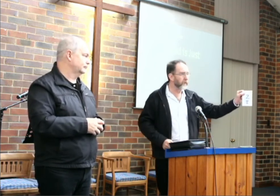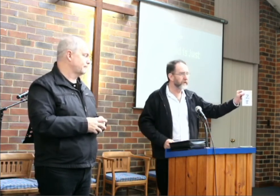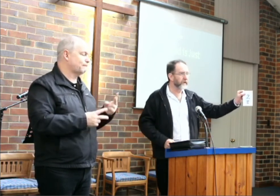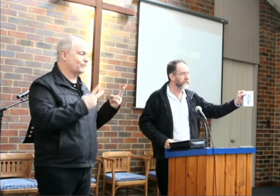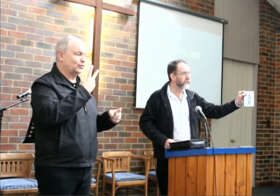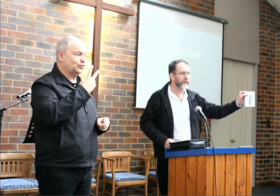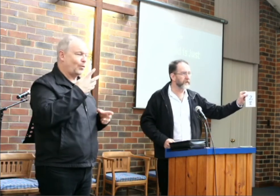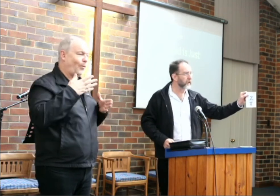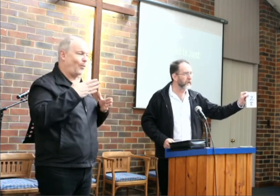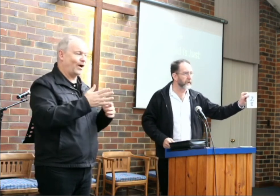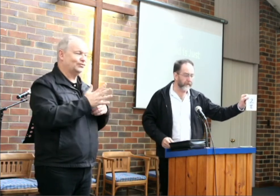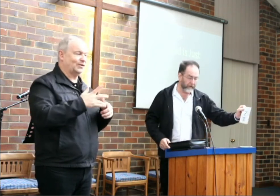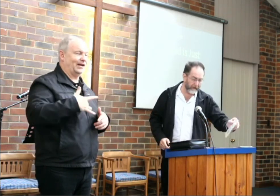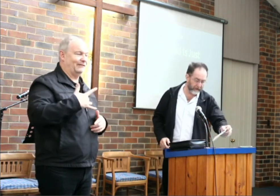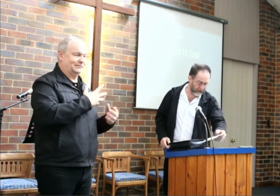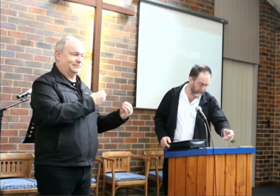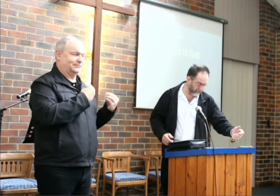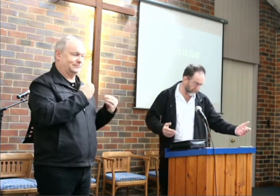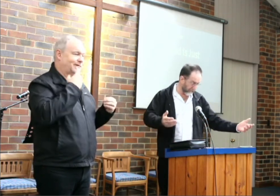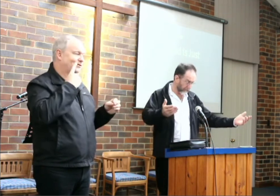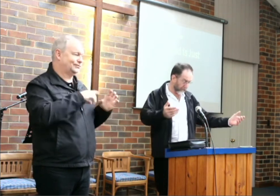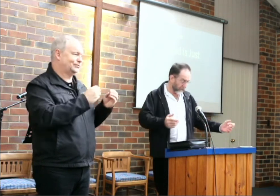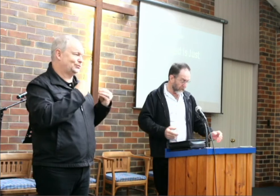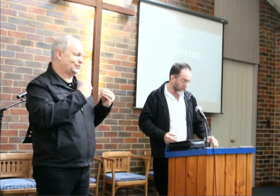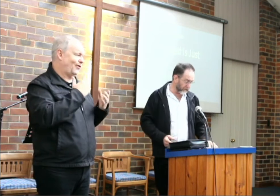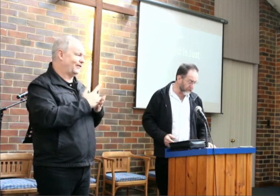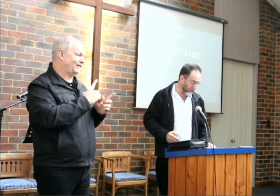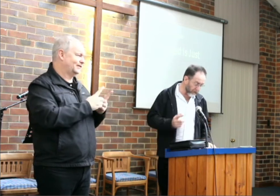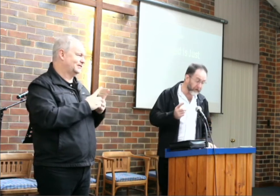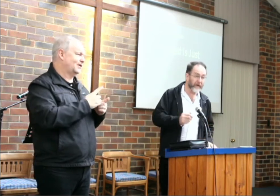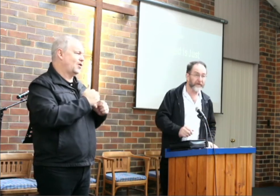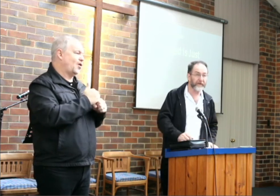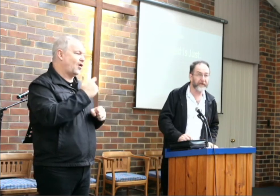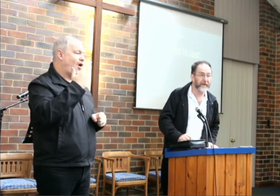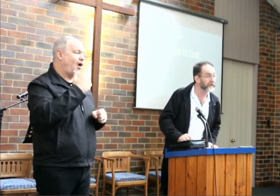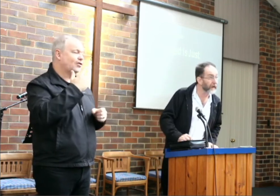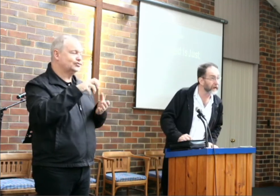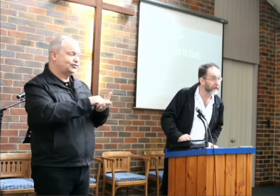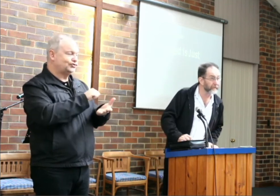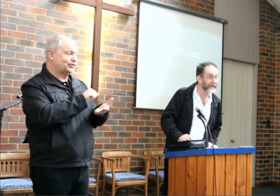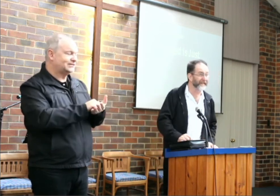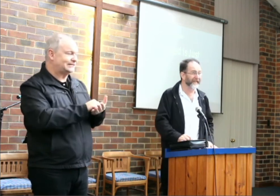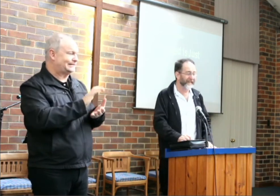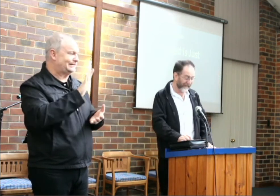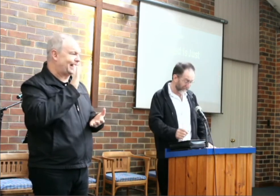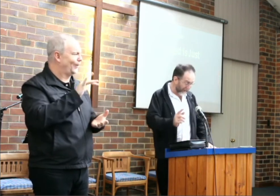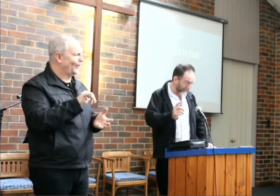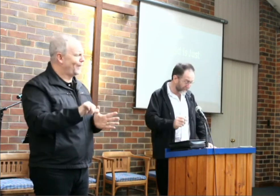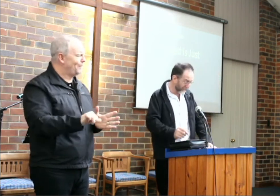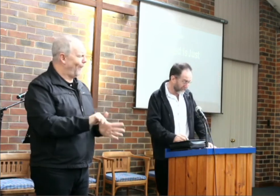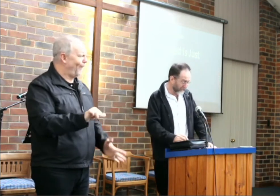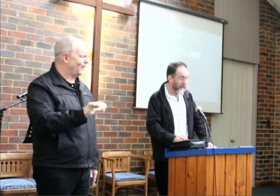Two ways to live taught us a bit last year. It says God's justice sounds hard,